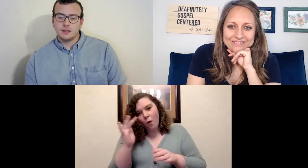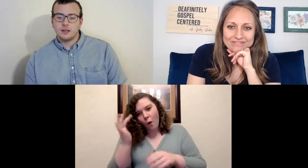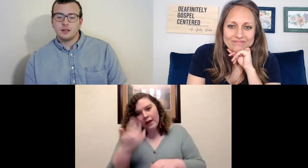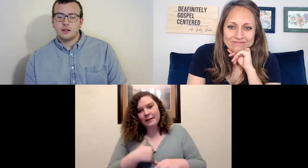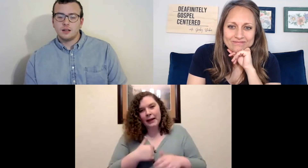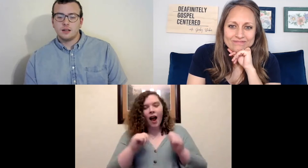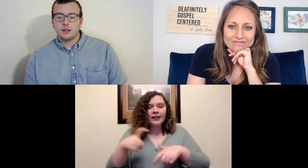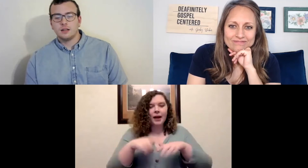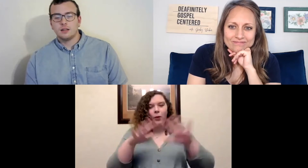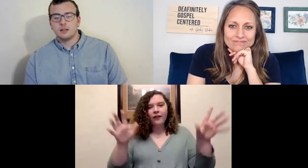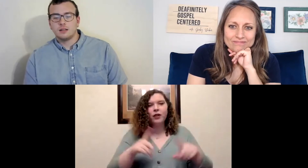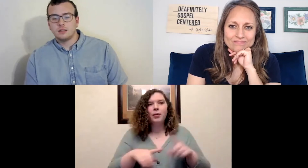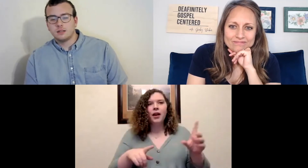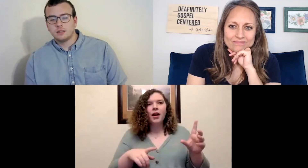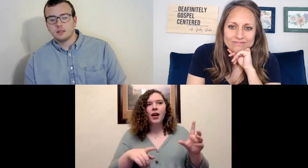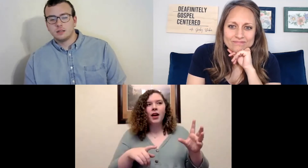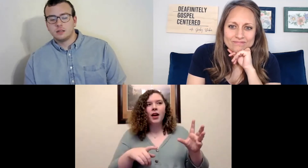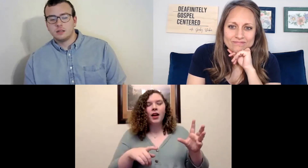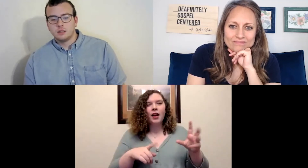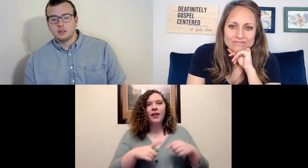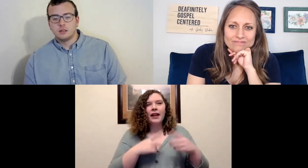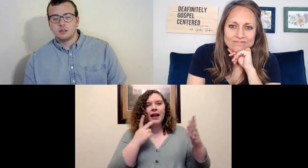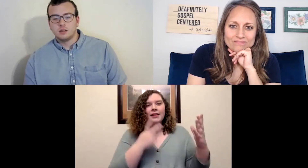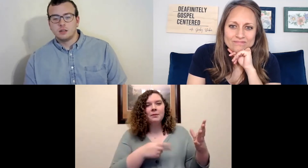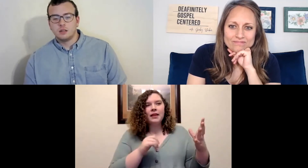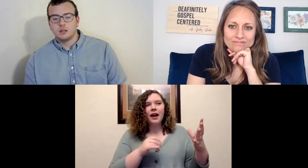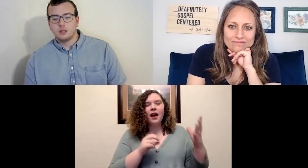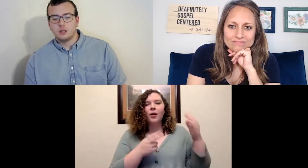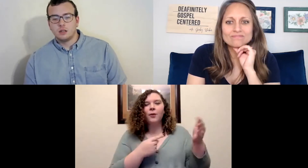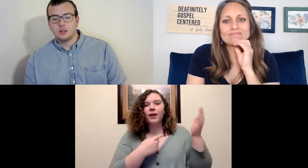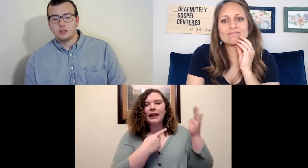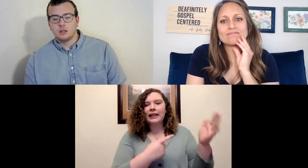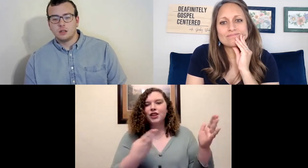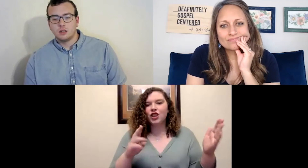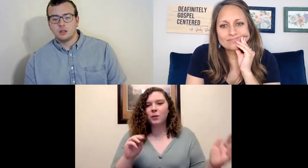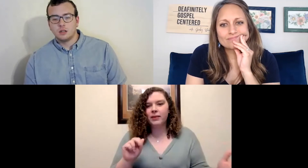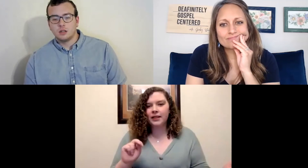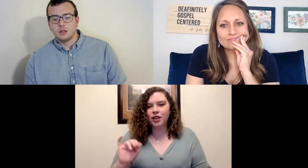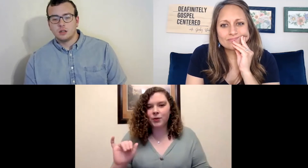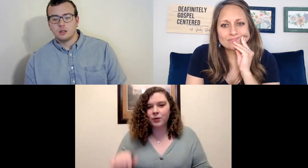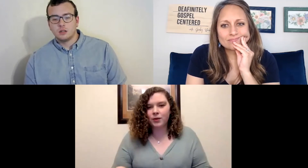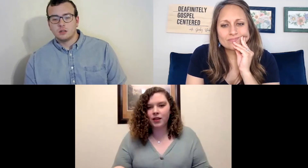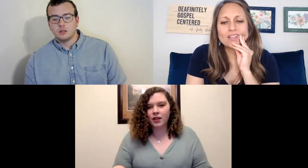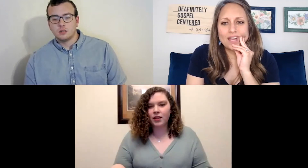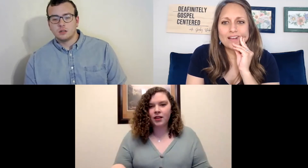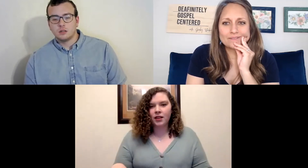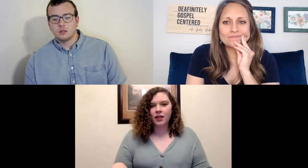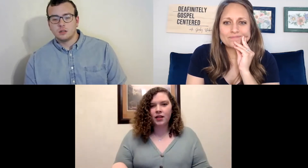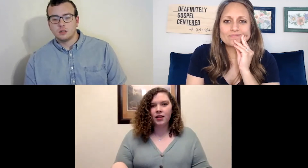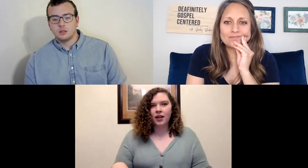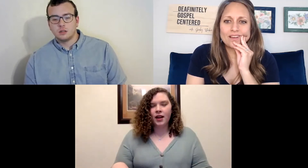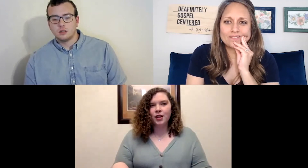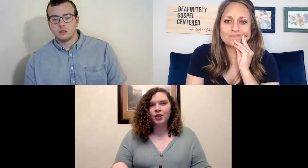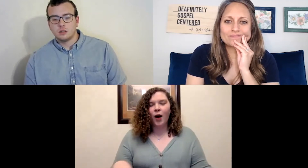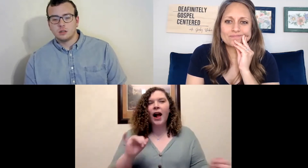perfect, valiant big brother, and he annoys me all the time, of course, but then to see him and say, oh, okay,